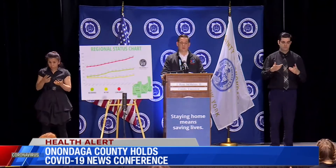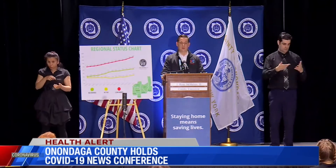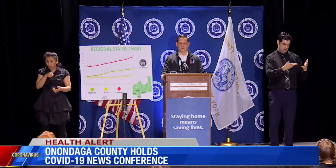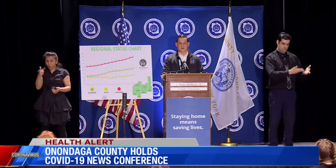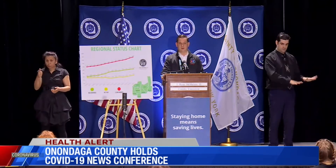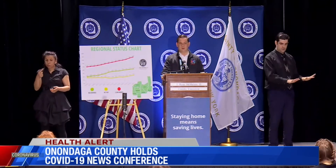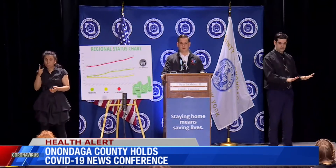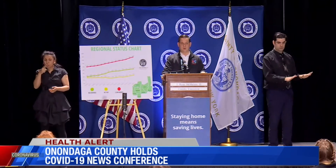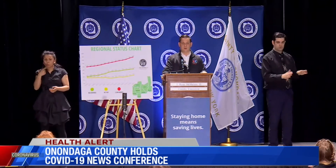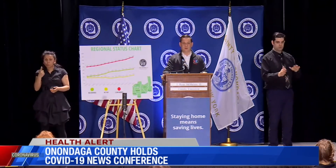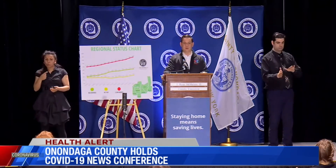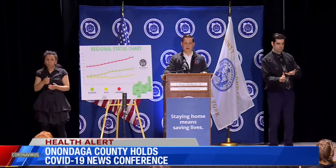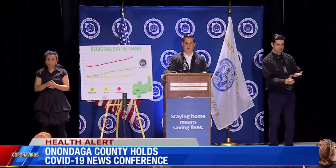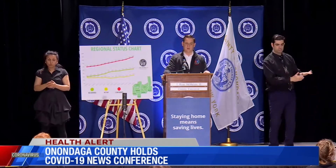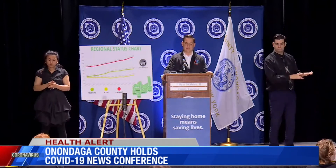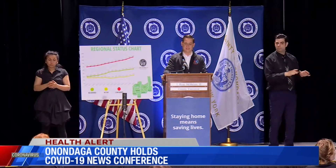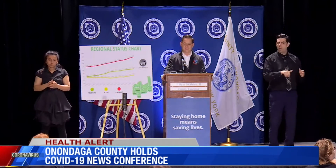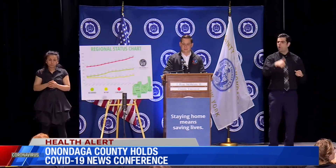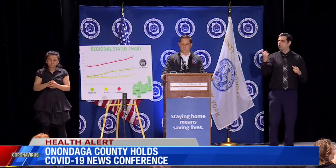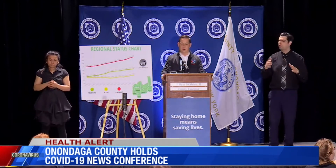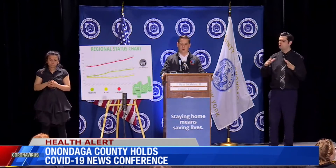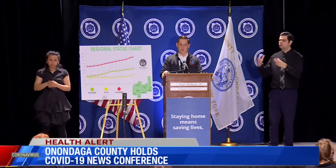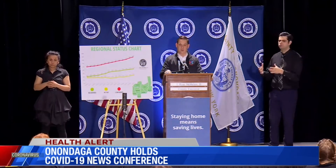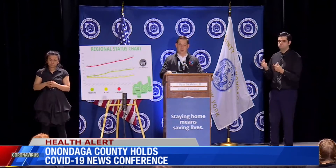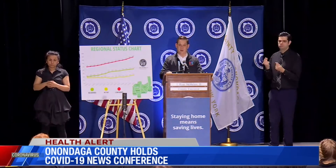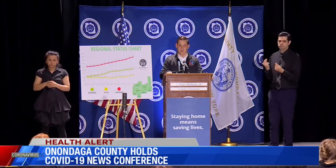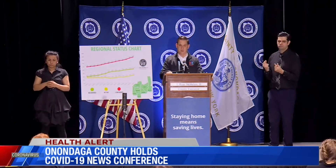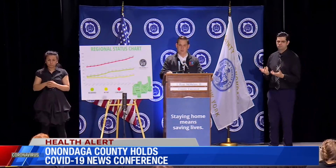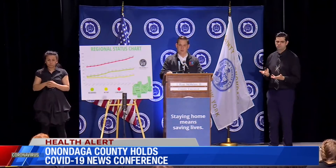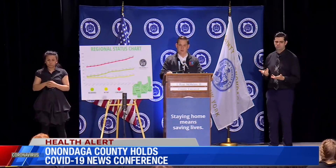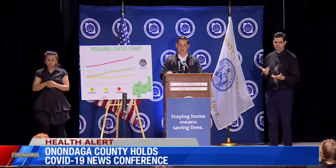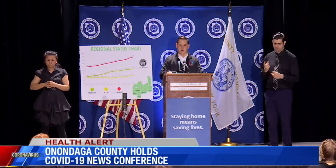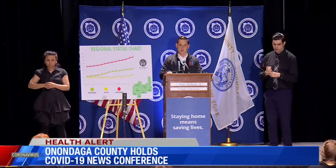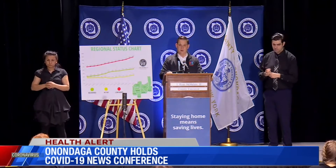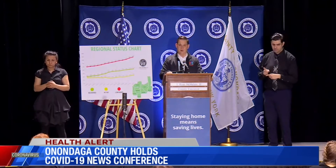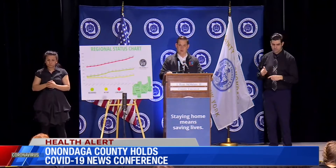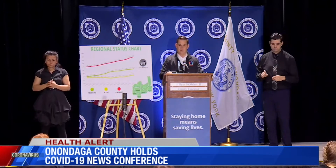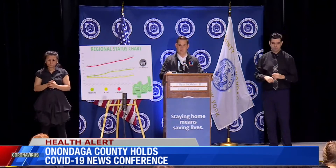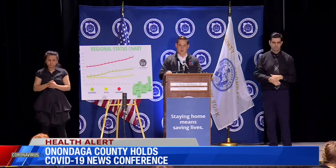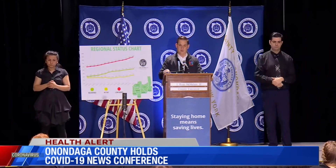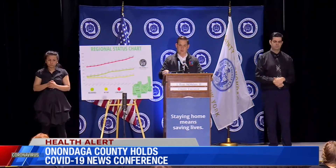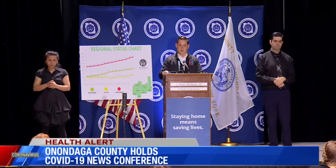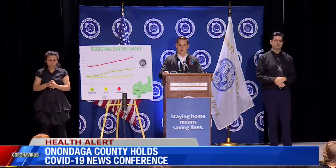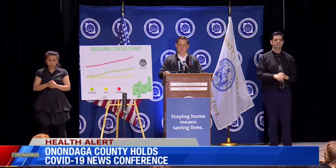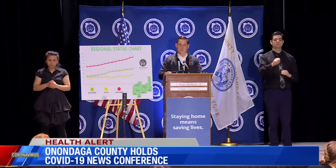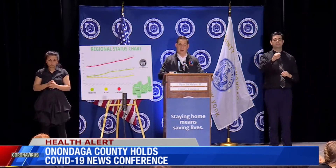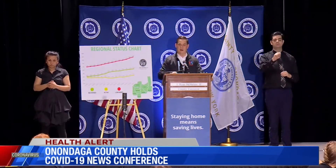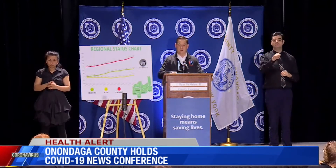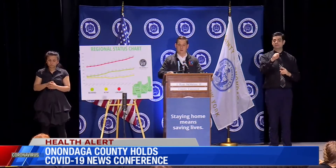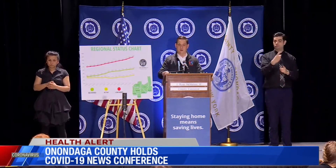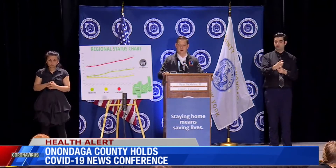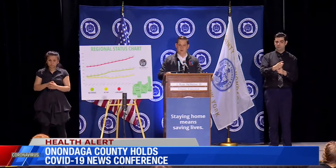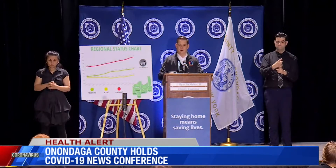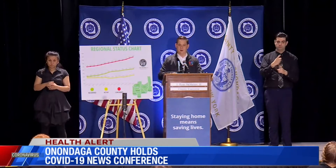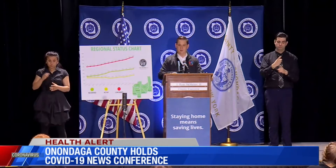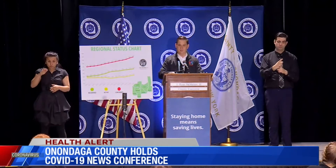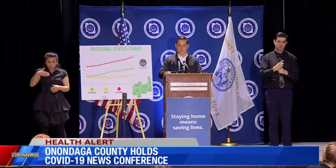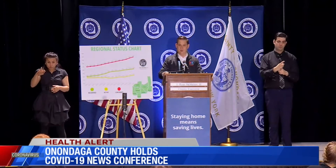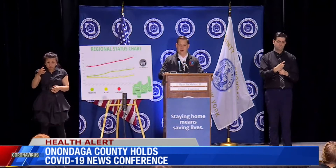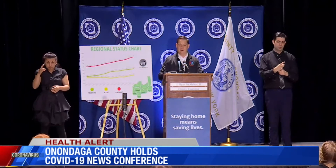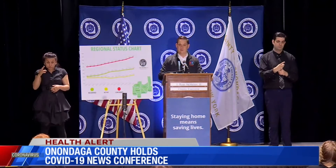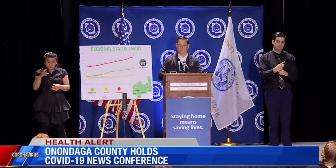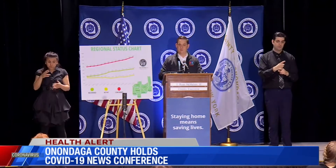else after. Yeah, I think you're going to have a consistent part of your strategy being your responders